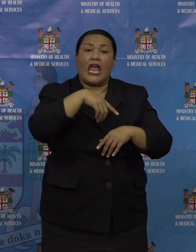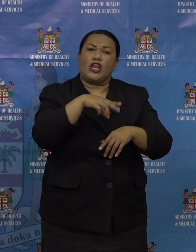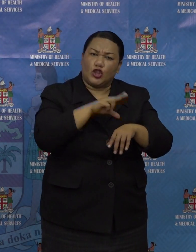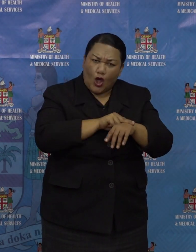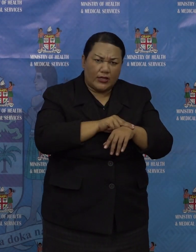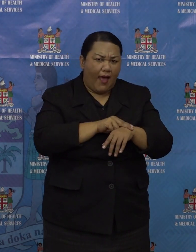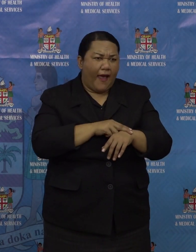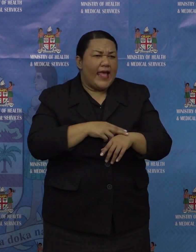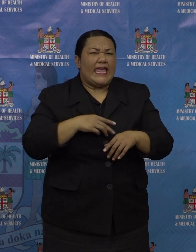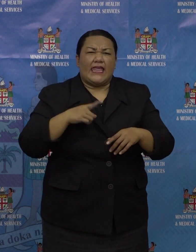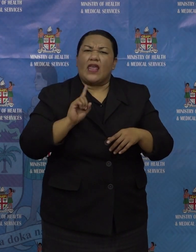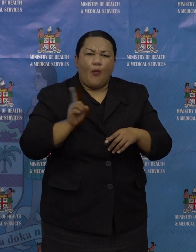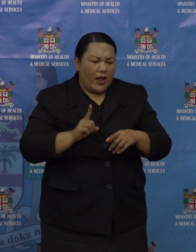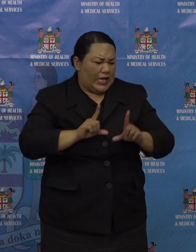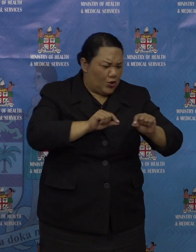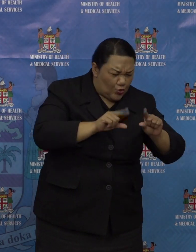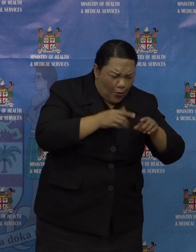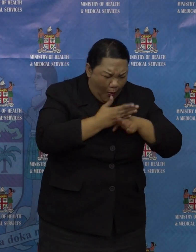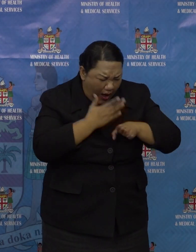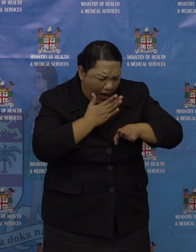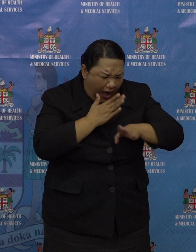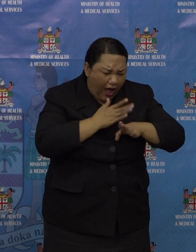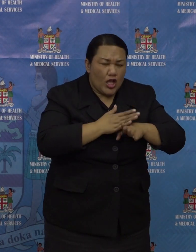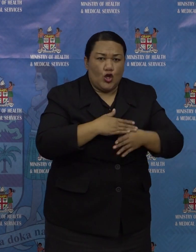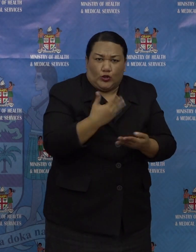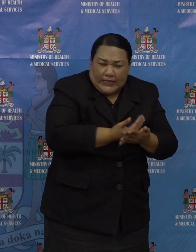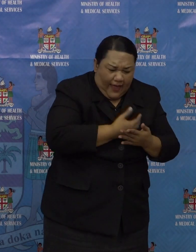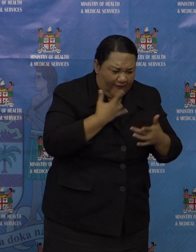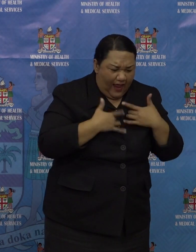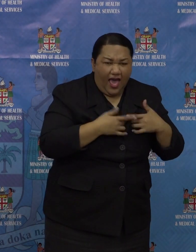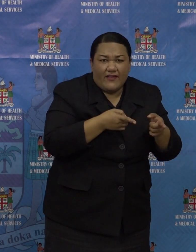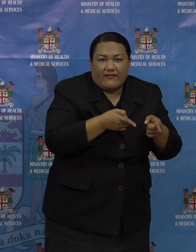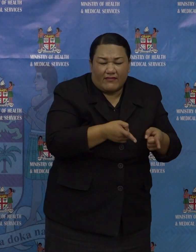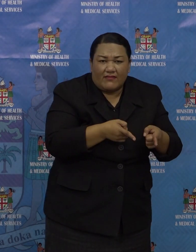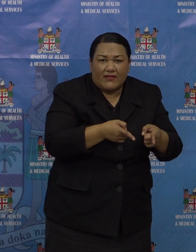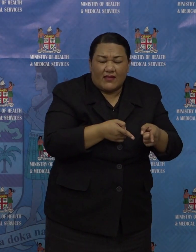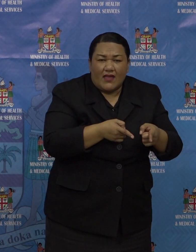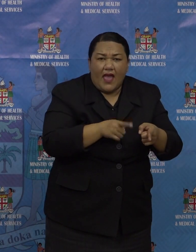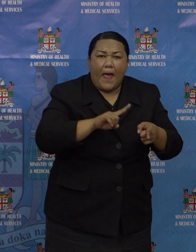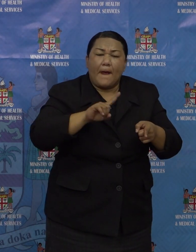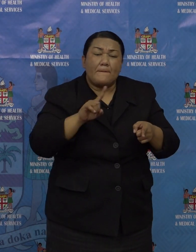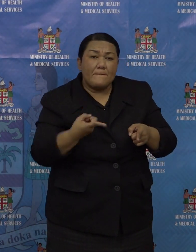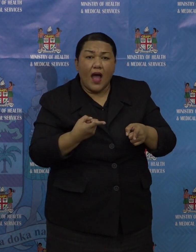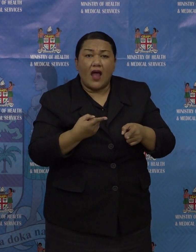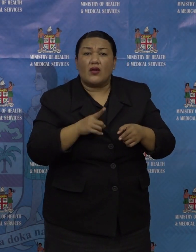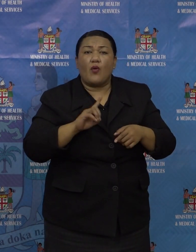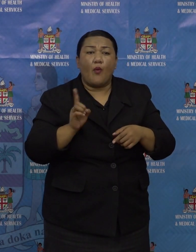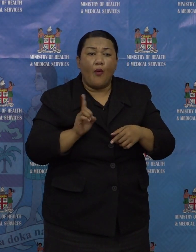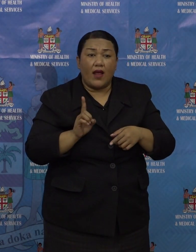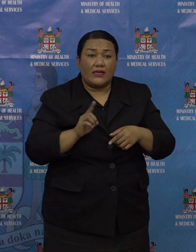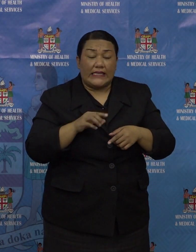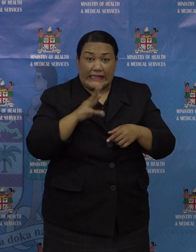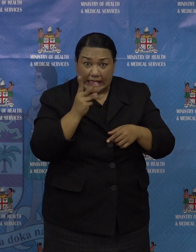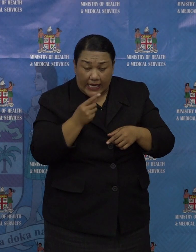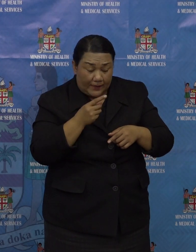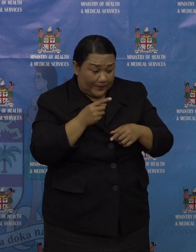them. Unfortunately, our healthcare professionals also have the very sad task of certifying some of these people